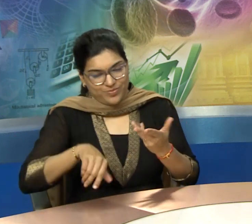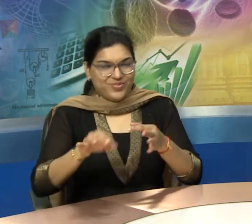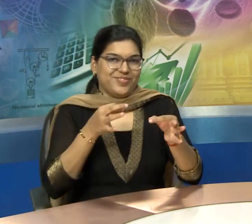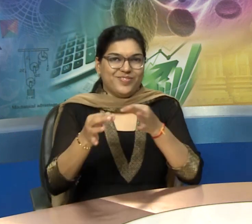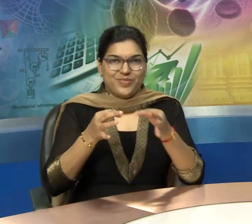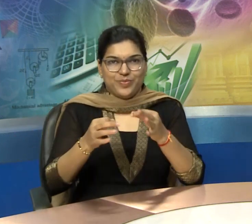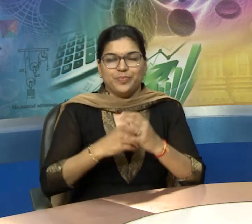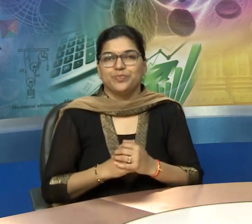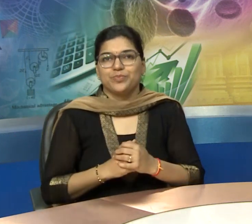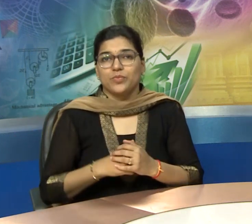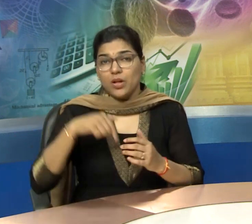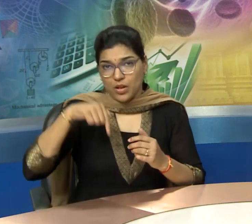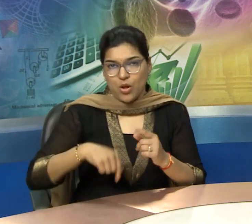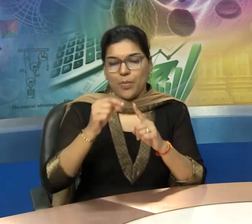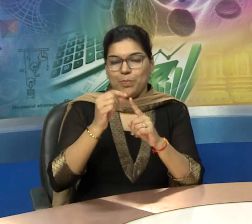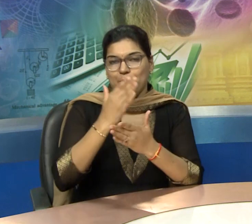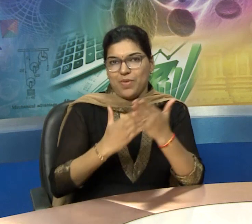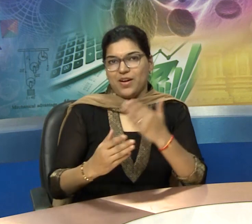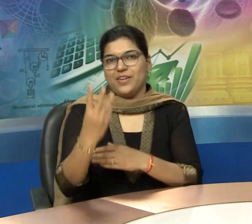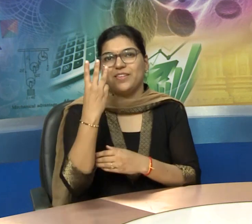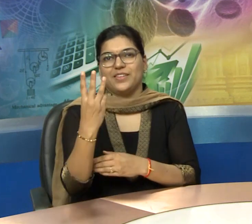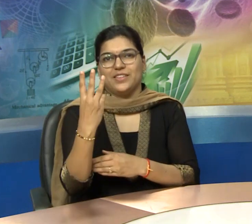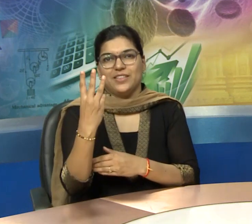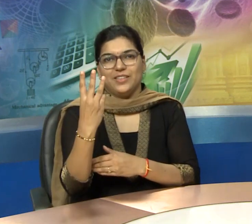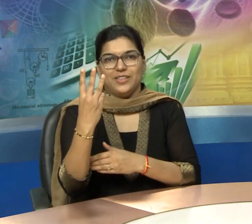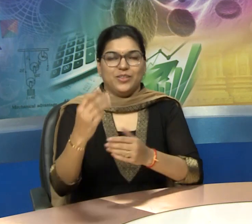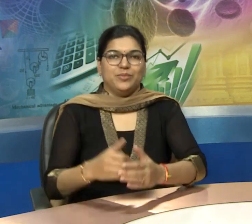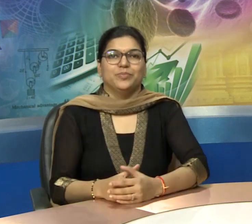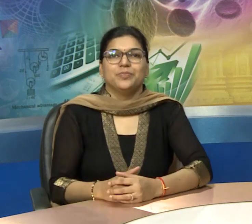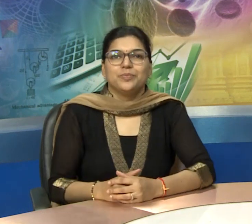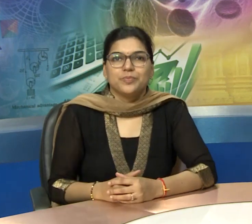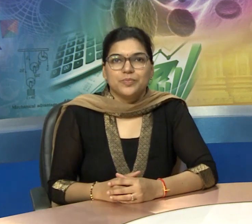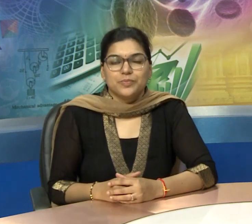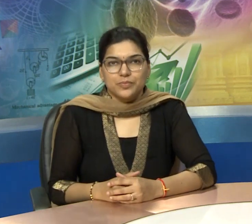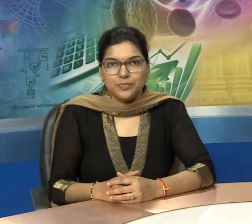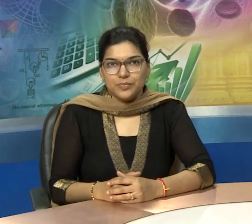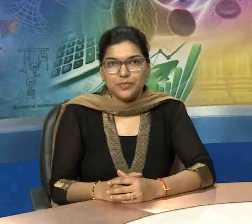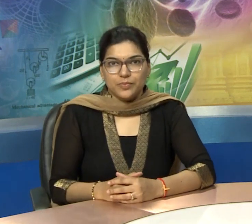So we will be discussing this lesson. This video is part 3.